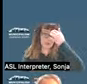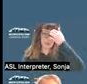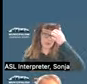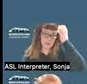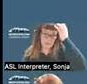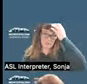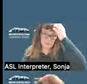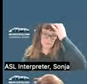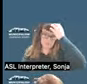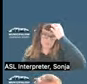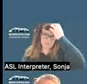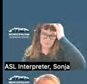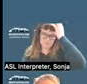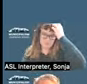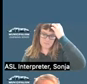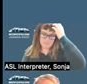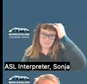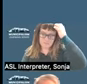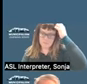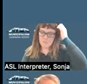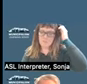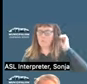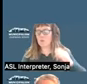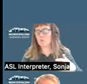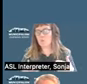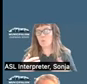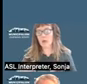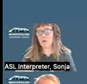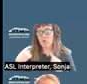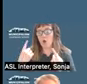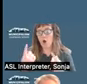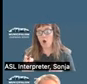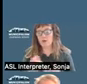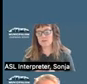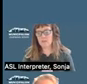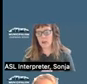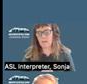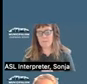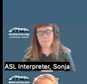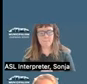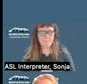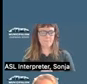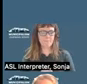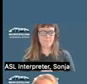we had a for a long time like an entrenched